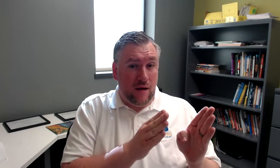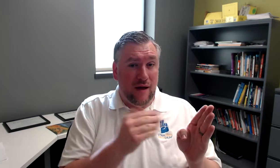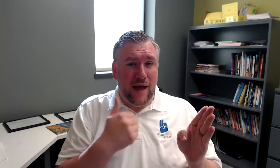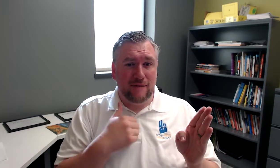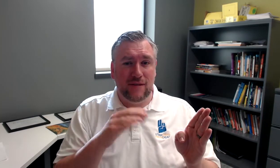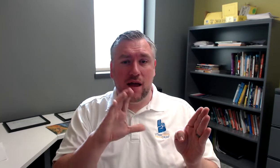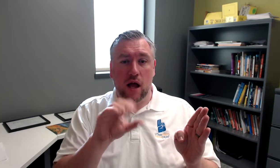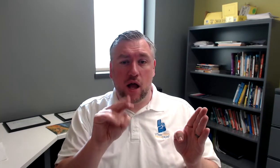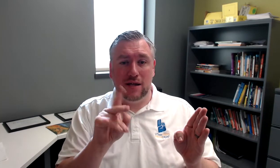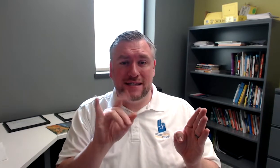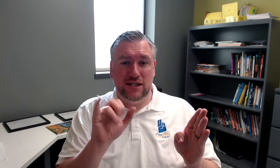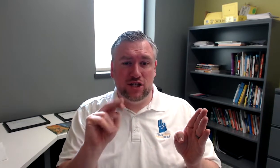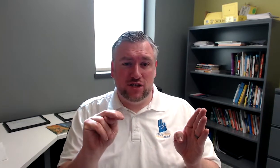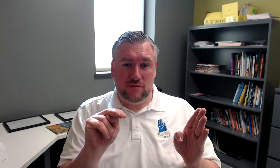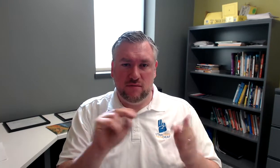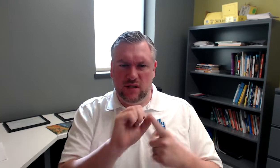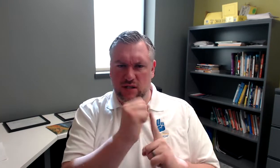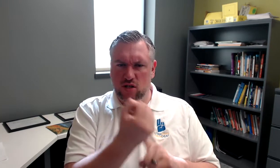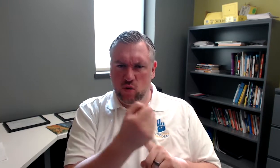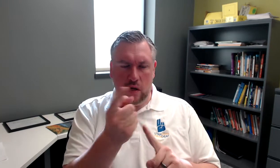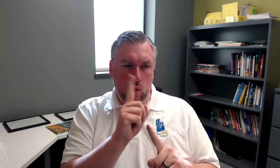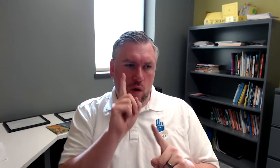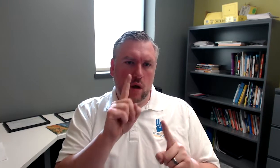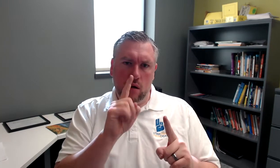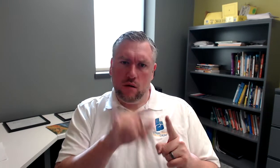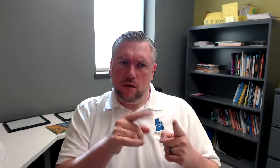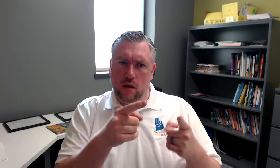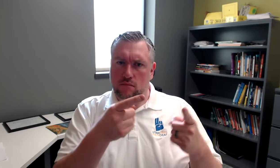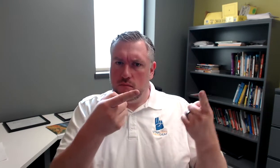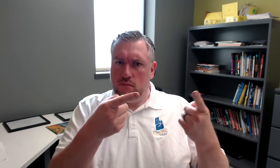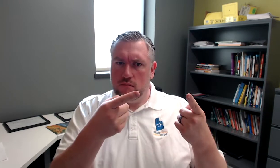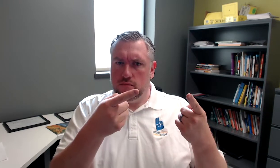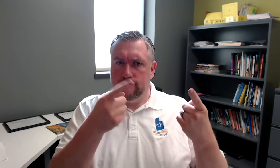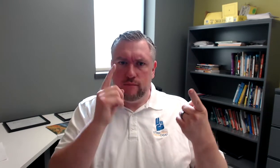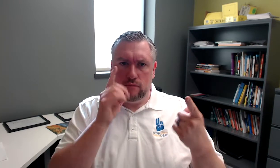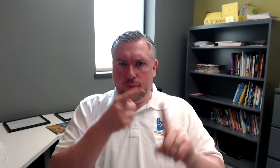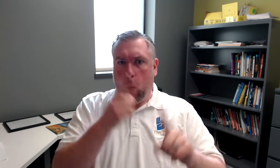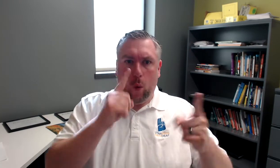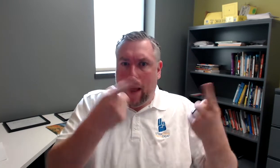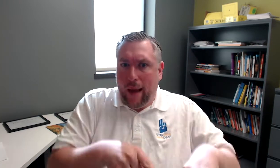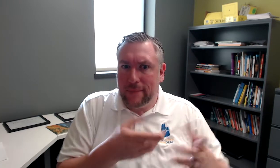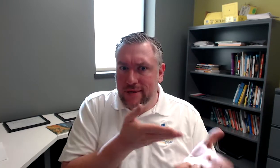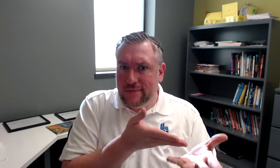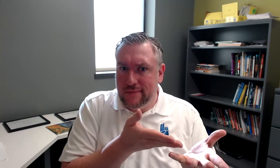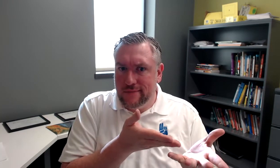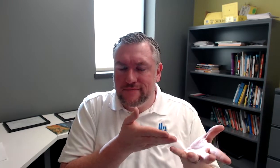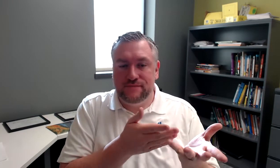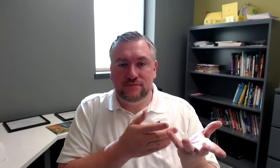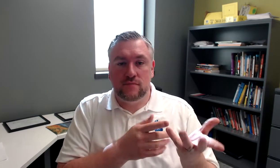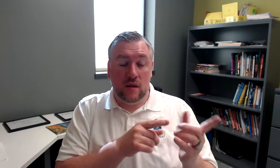students. We have the condition, the situation where the goal will occur.